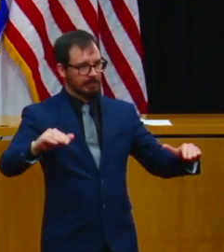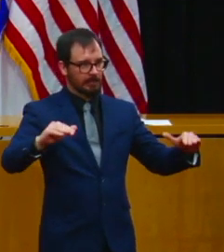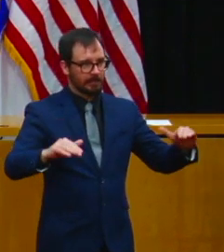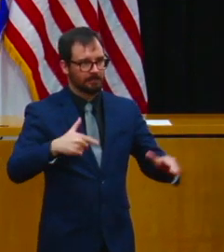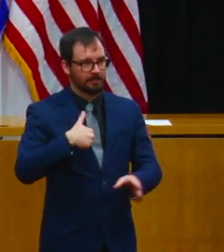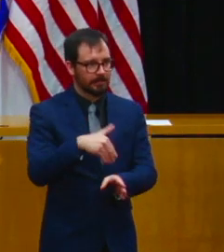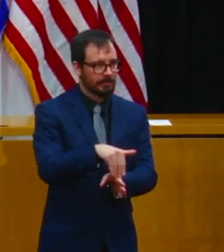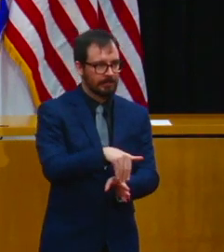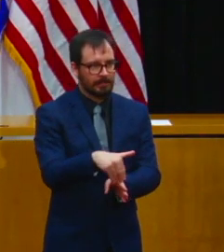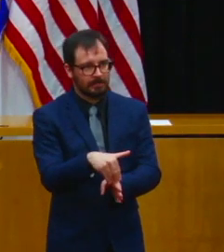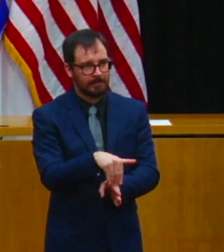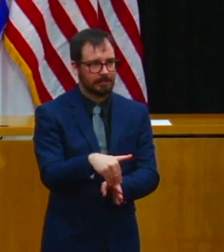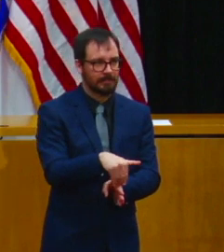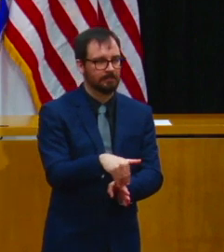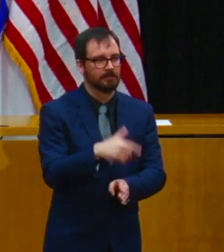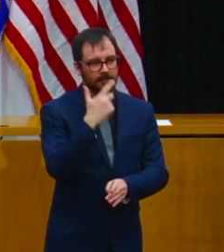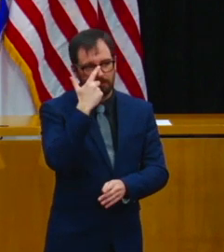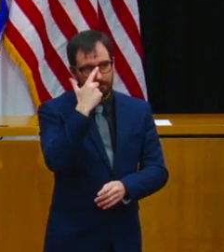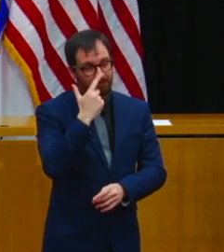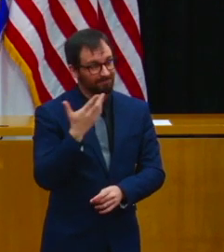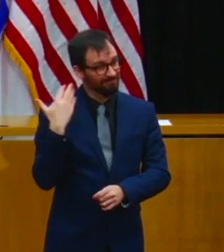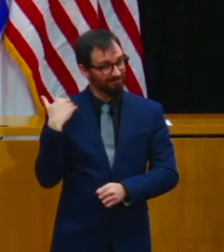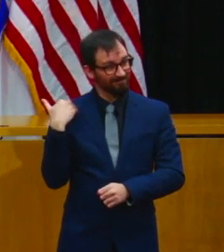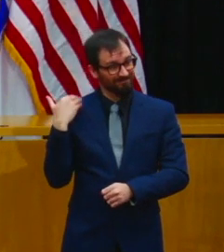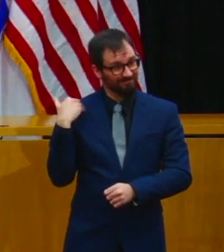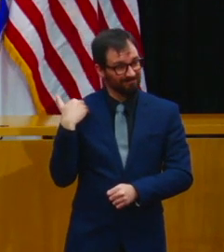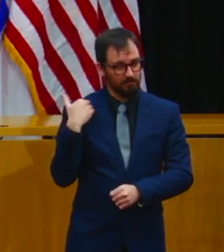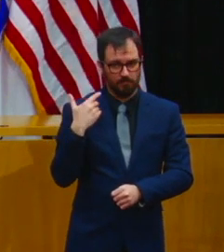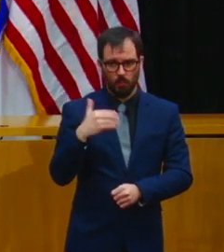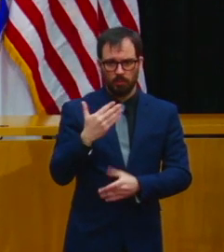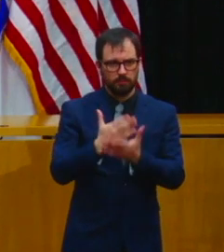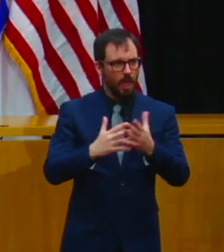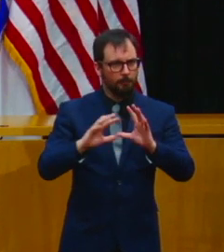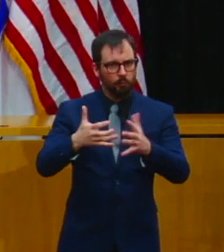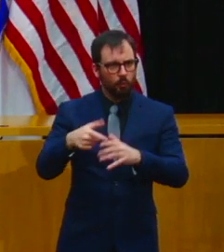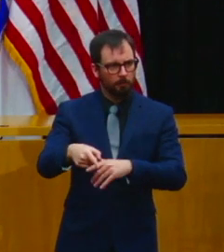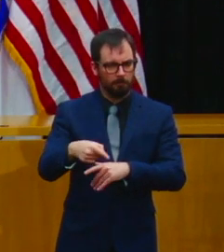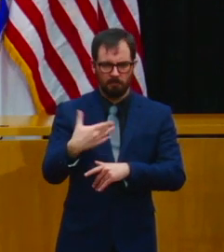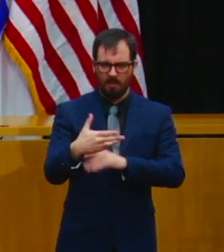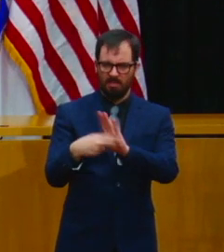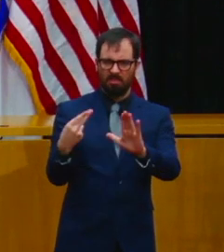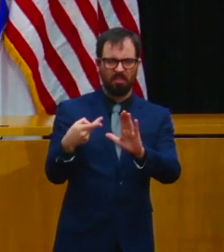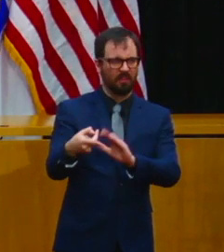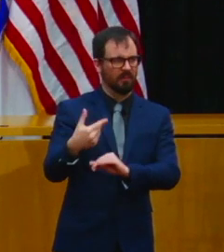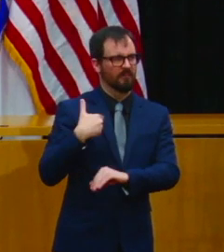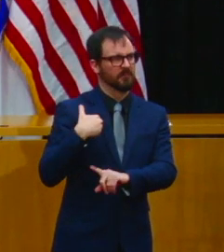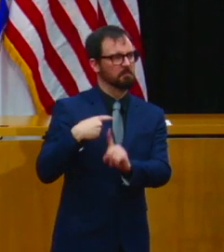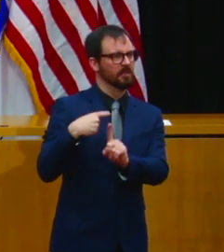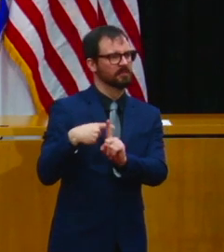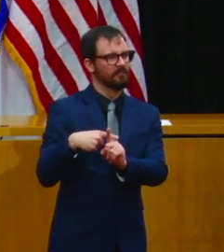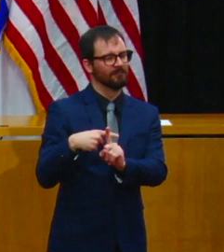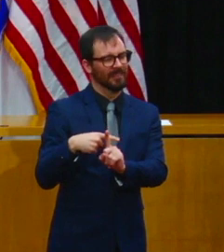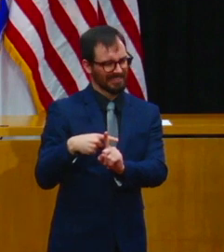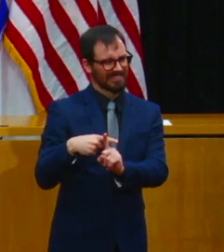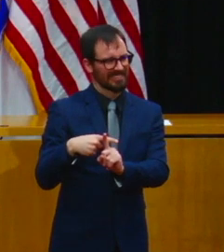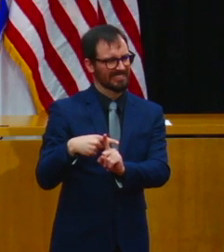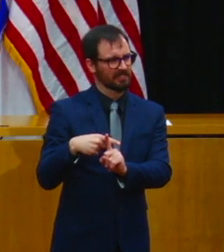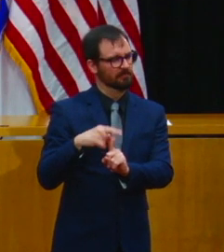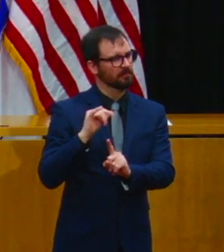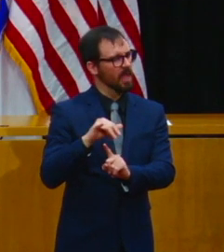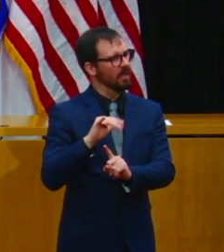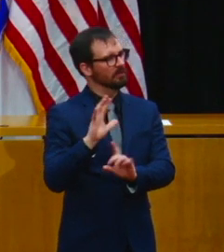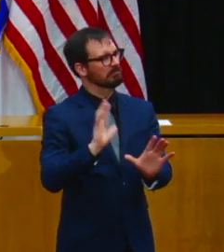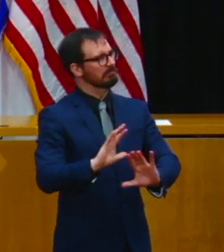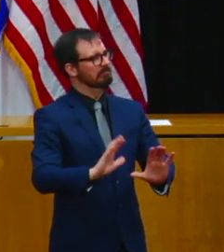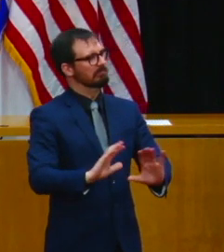people assumed that someone had tested positive. And so that is the balance that we continue to try to strike. And I know it is not